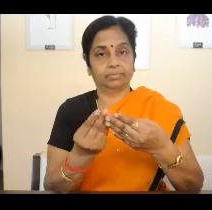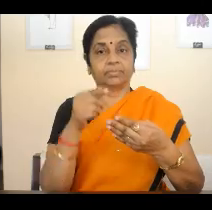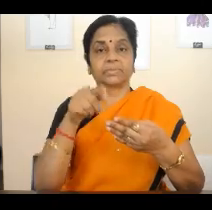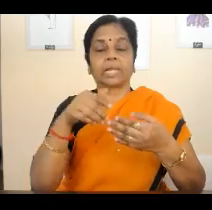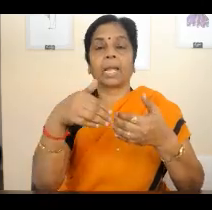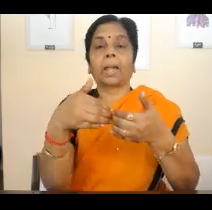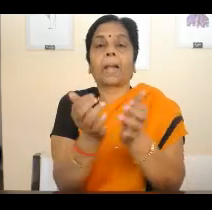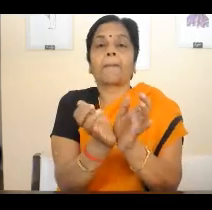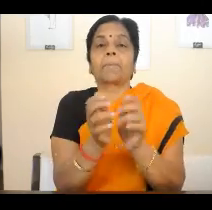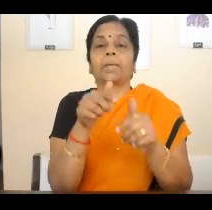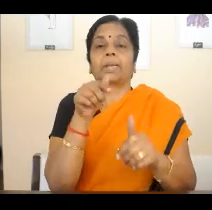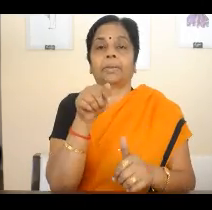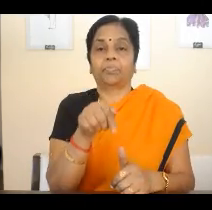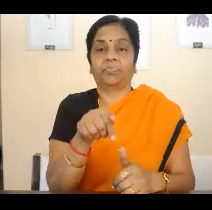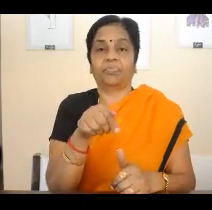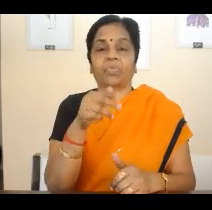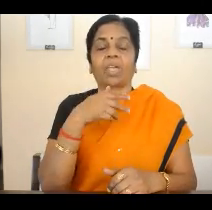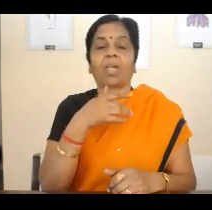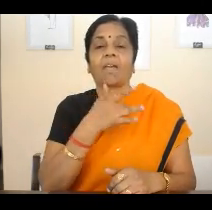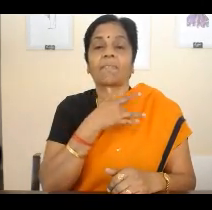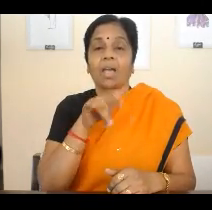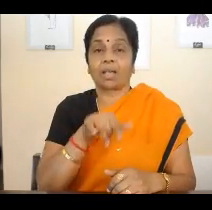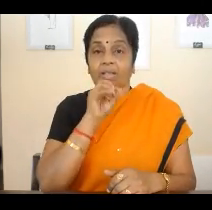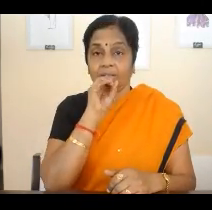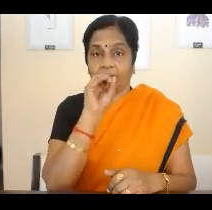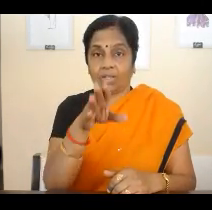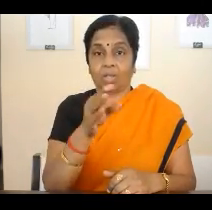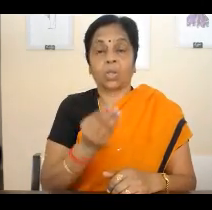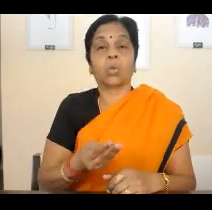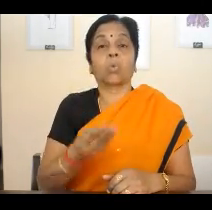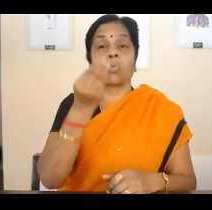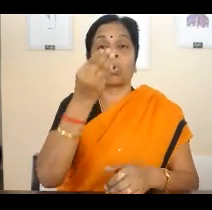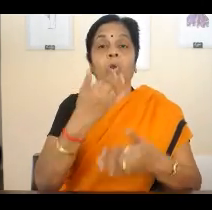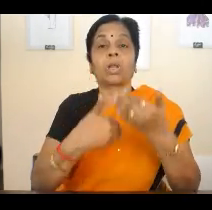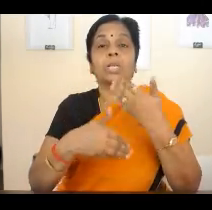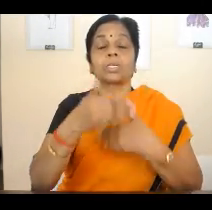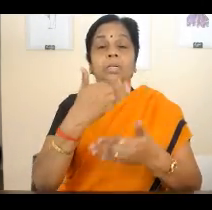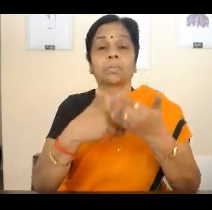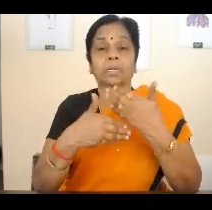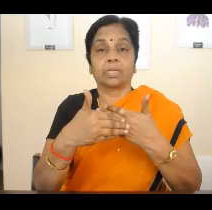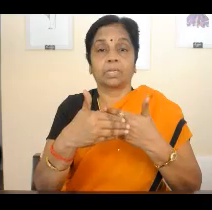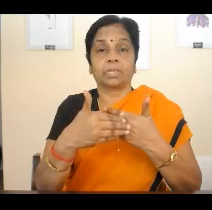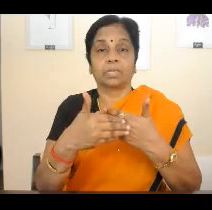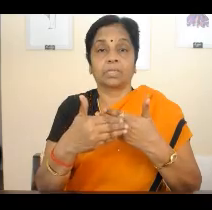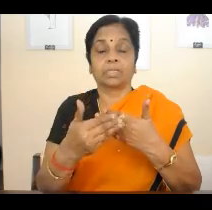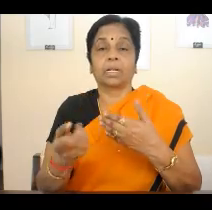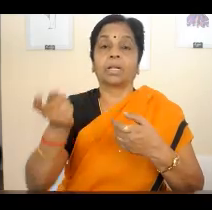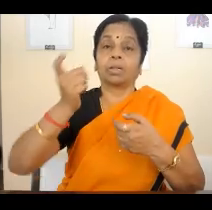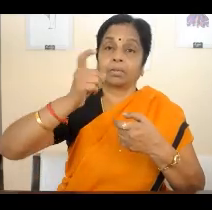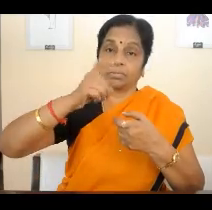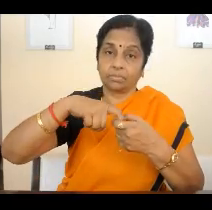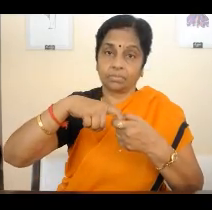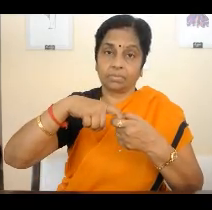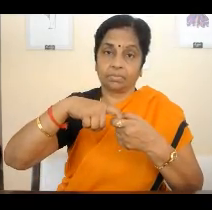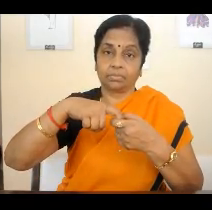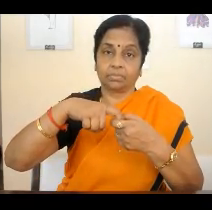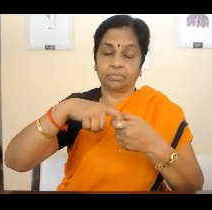committee felt like more disabilities should be added,